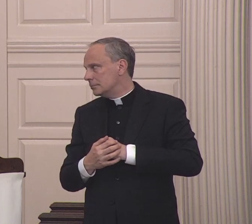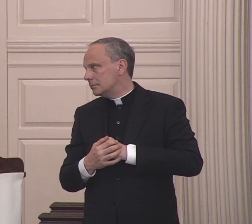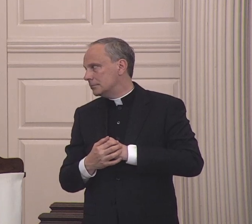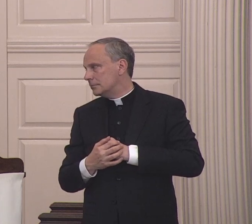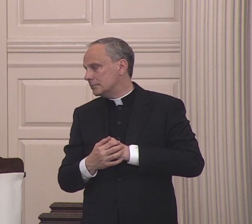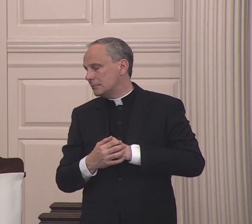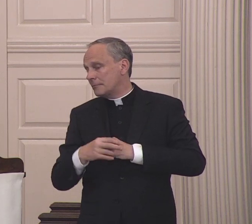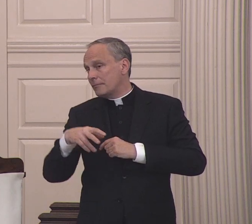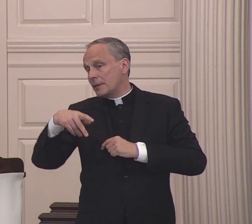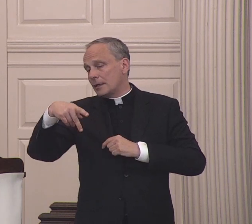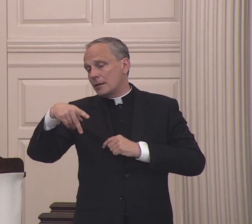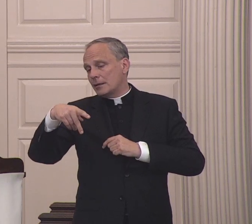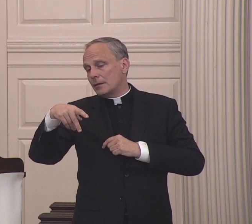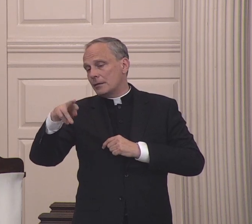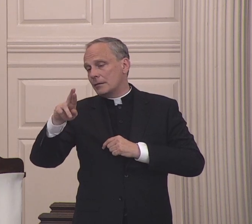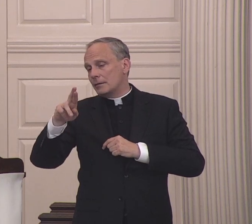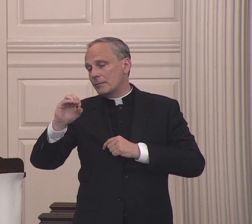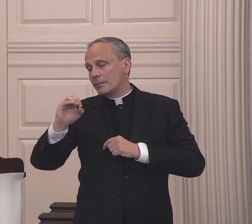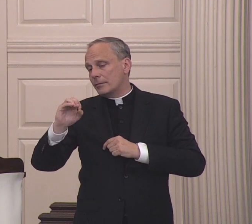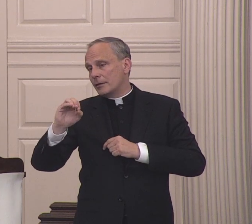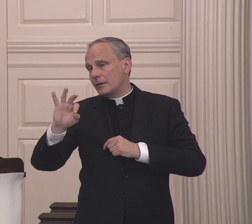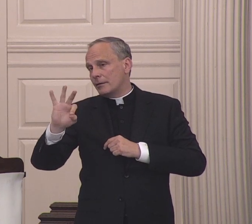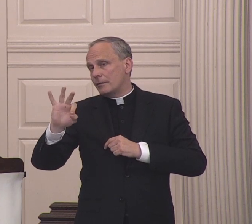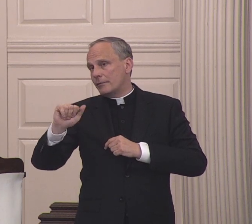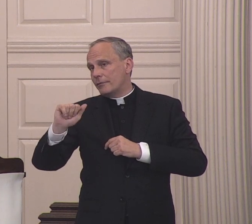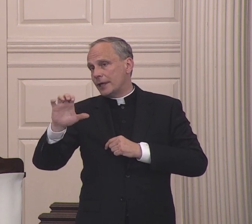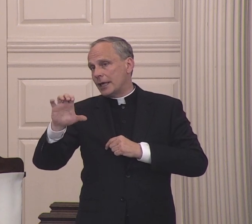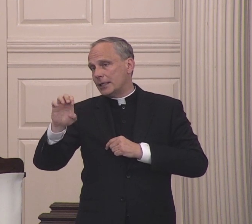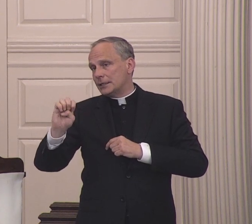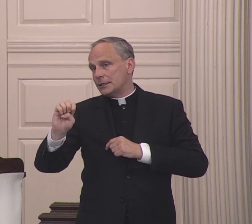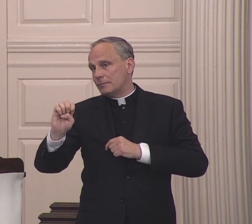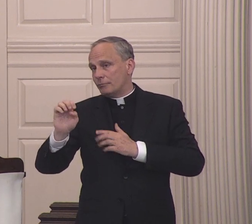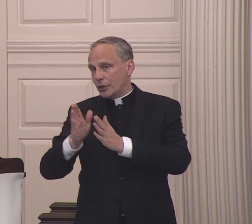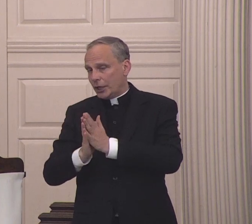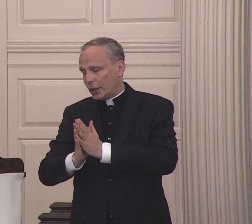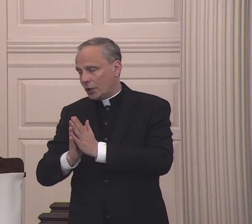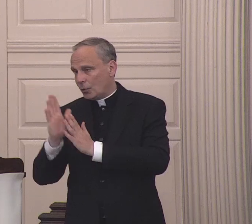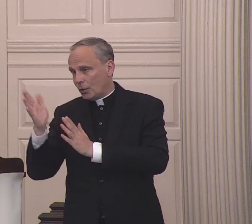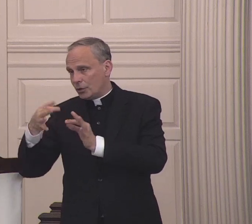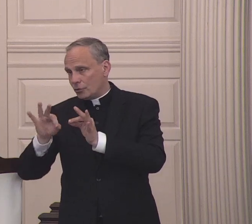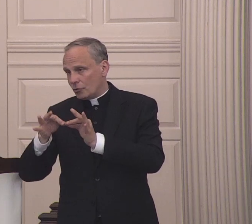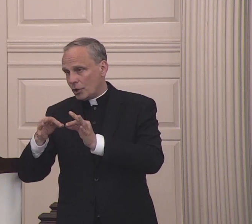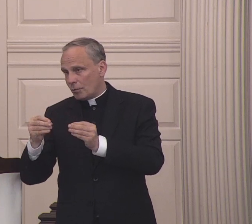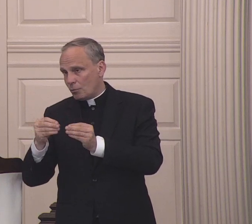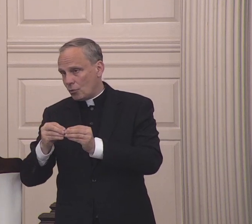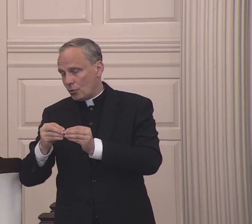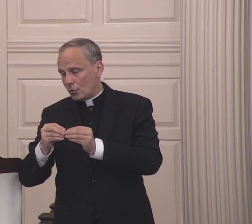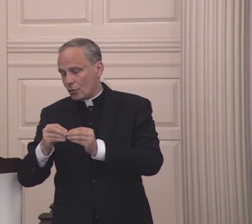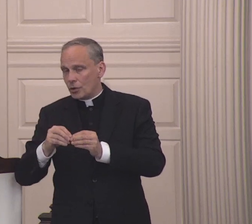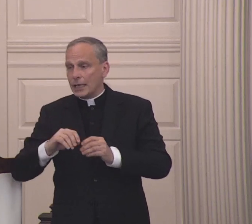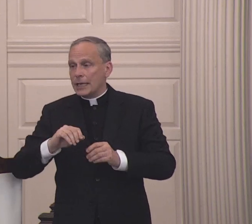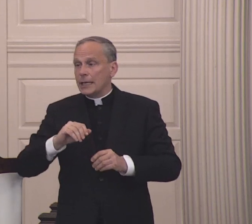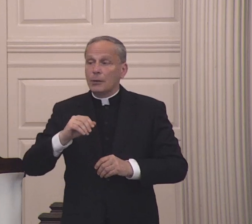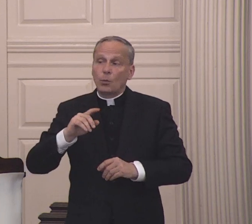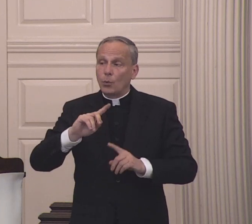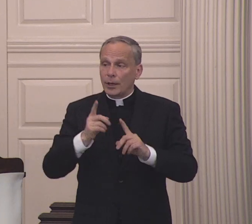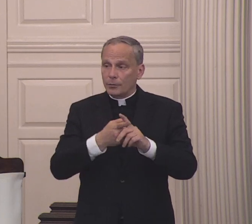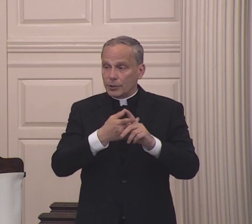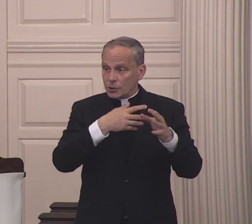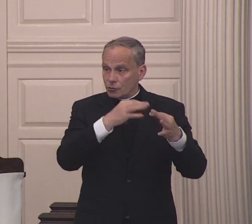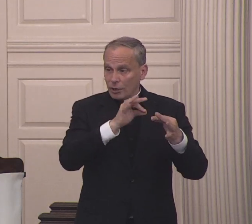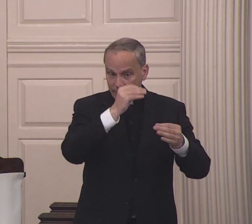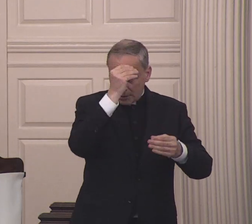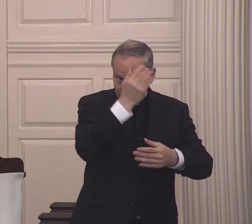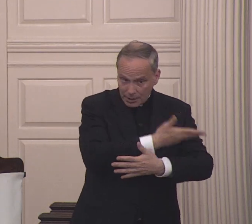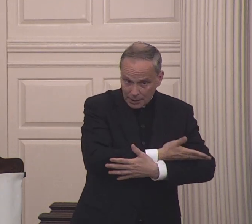The preface that we shall take again will explain more about this. What we say about the Son is what we say about the Father and